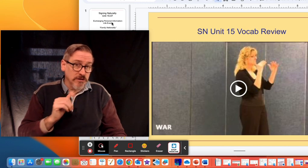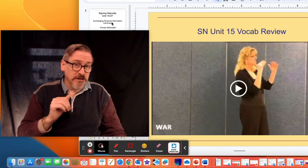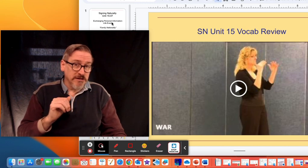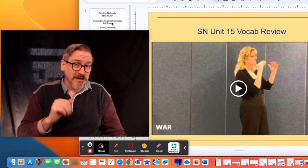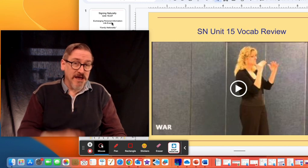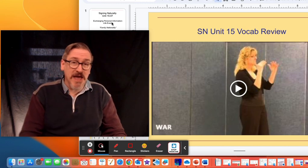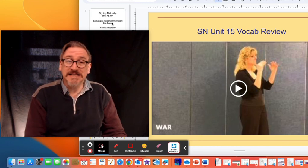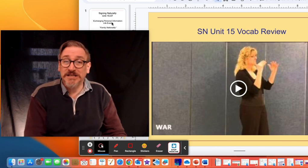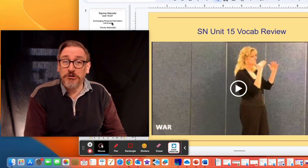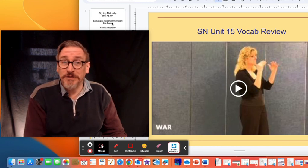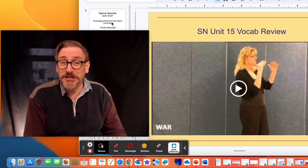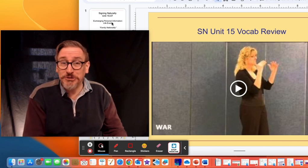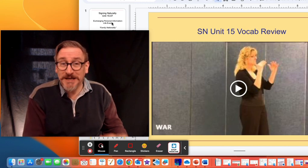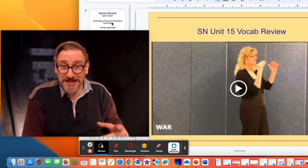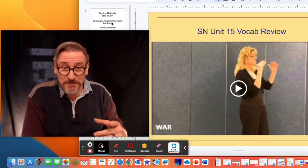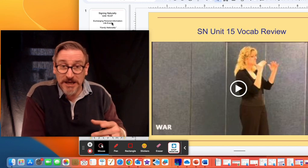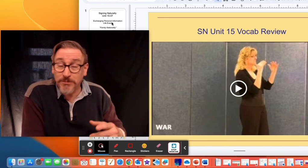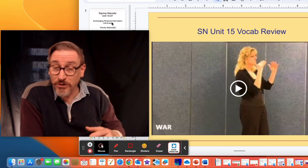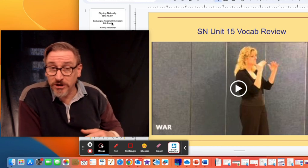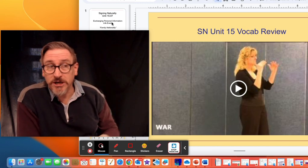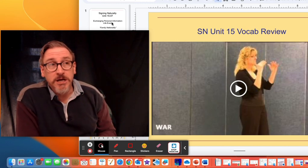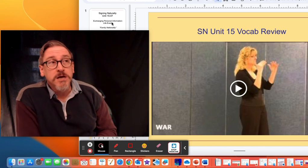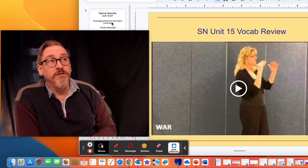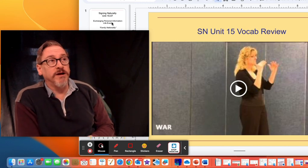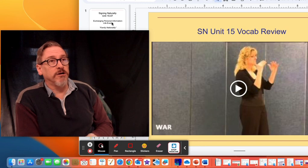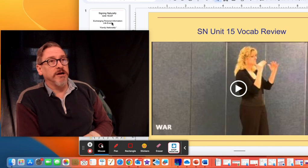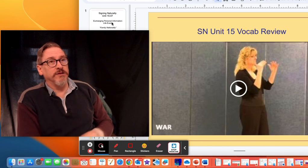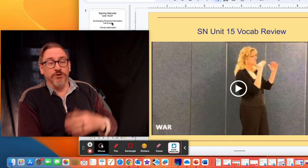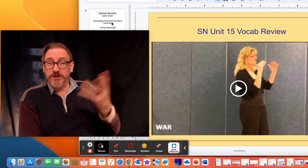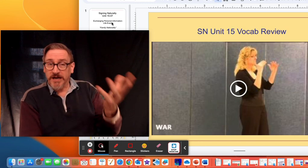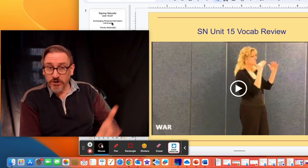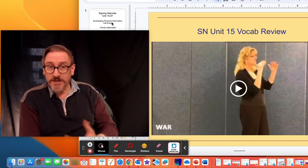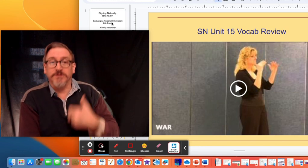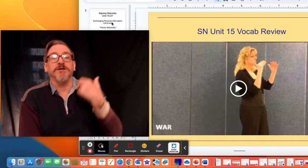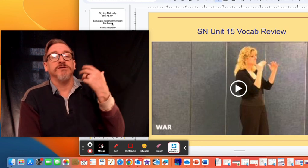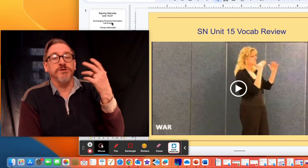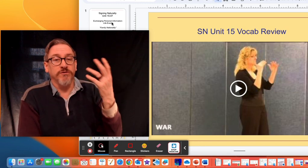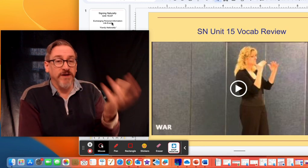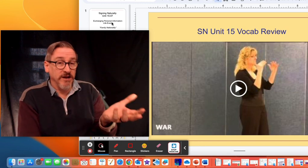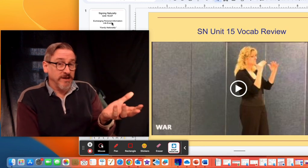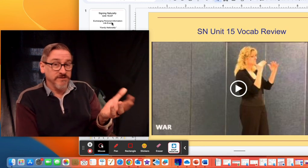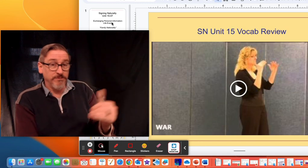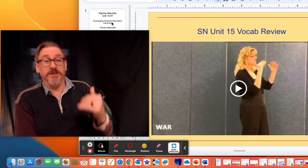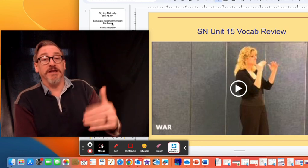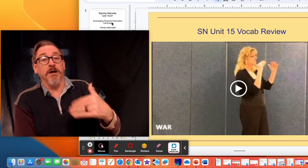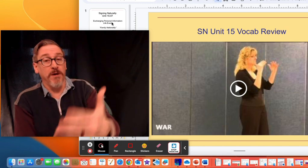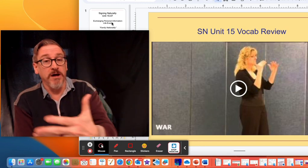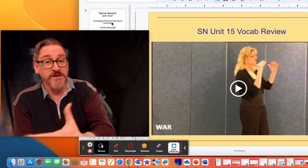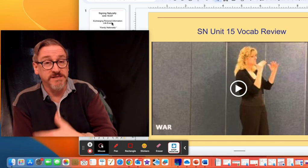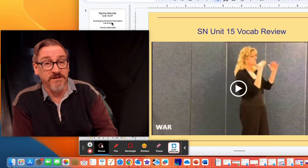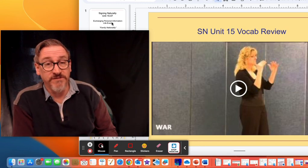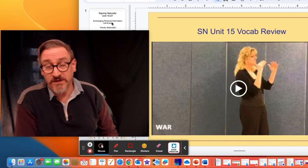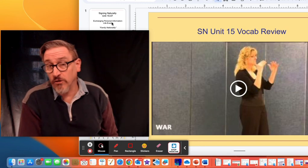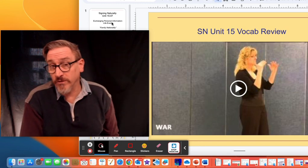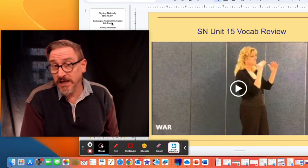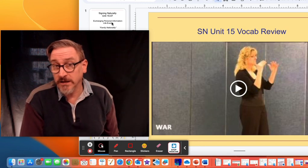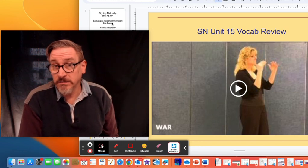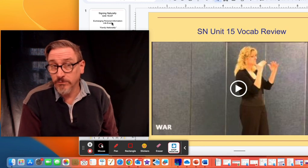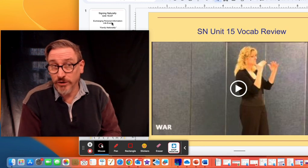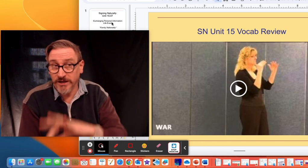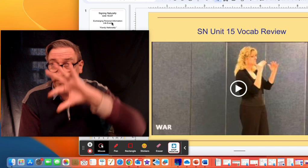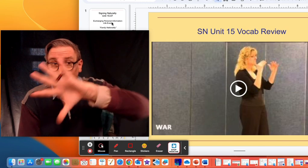So as they're redoing the pink book, they're either creating new materials or finding ways of building upon the stuff that they've